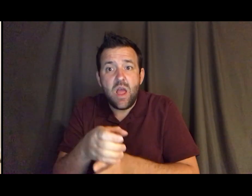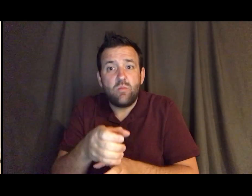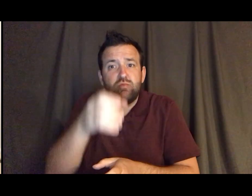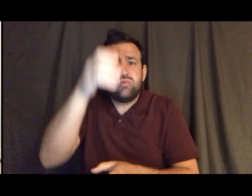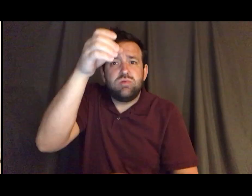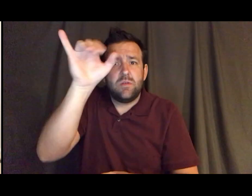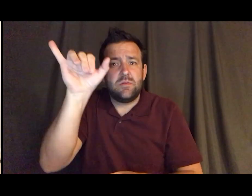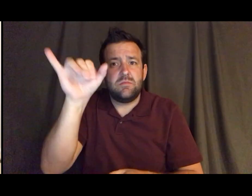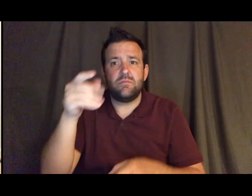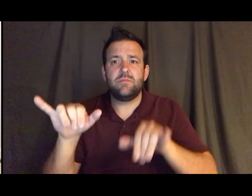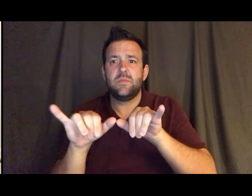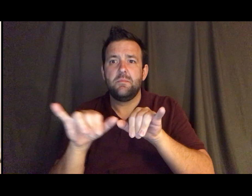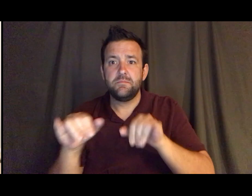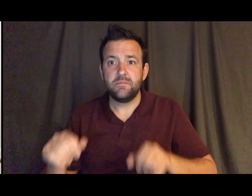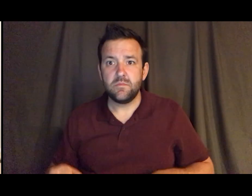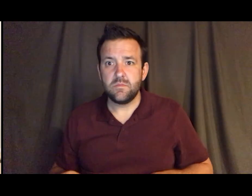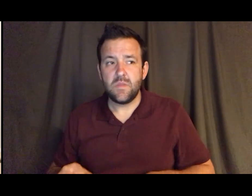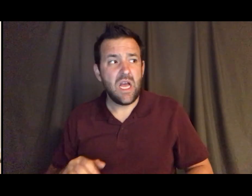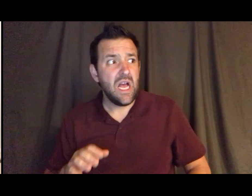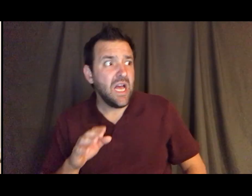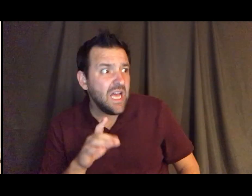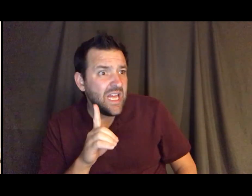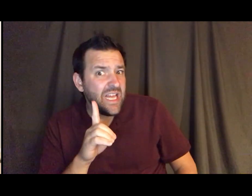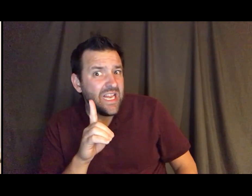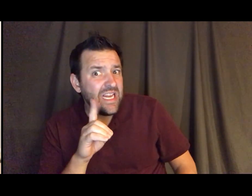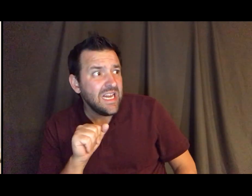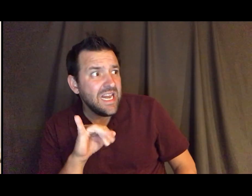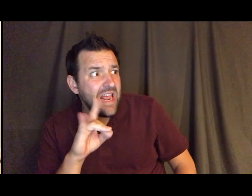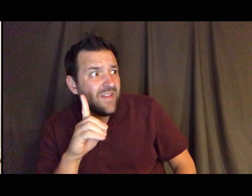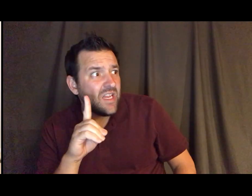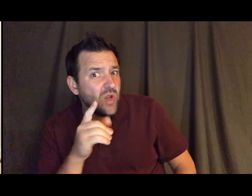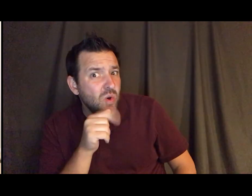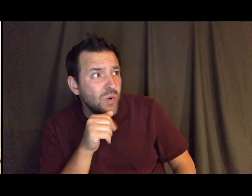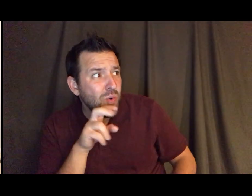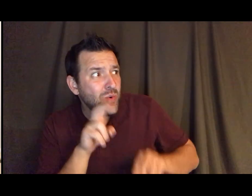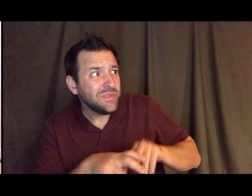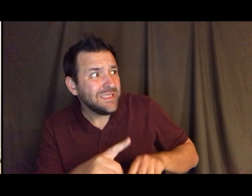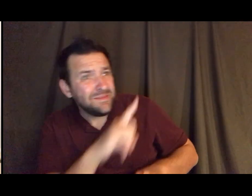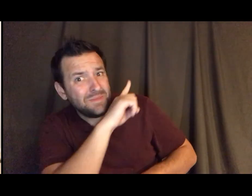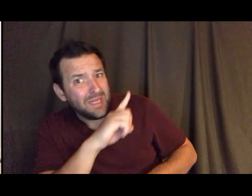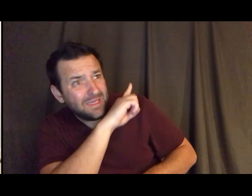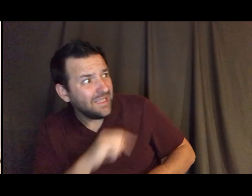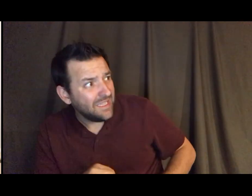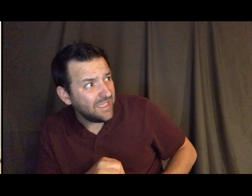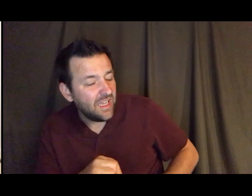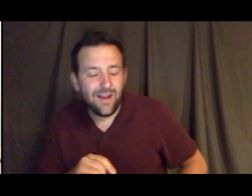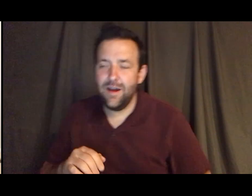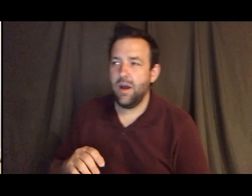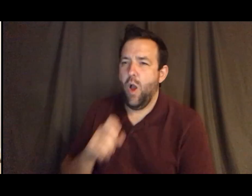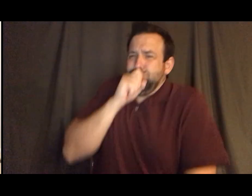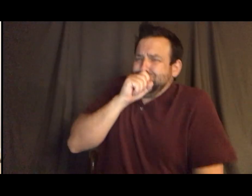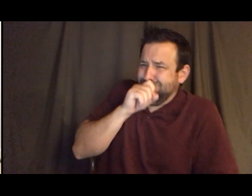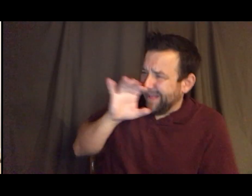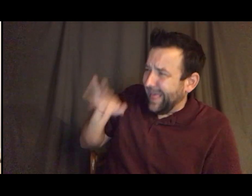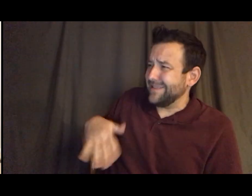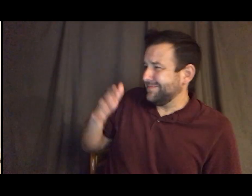there?" "Oh," said David, "that's where my father sits. You can hear him coming now." David's